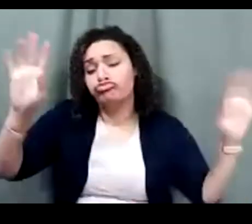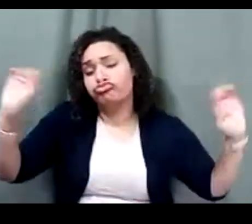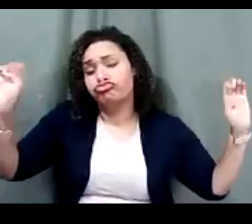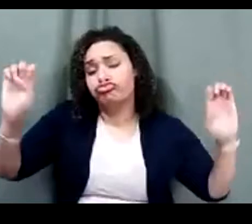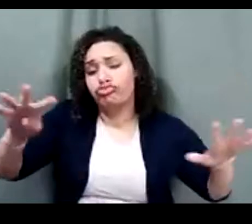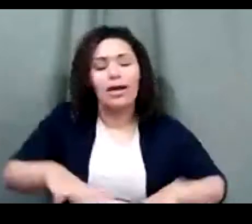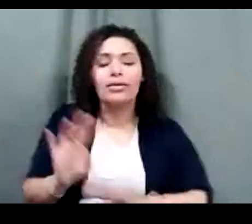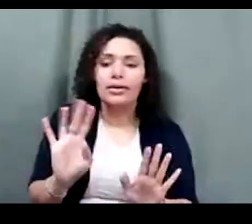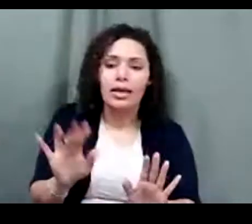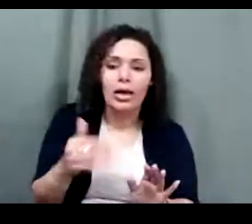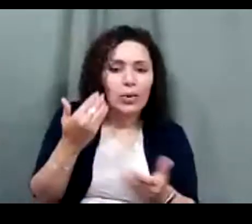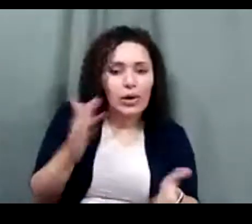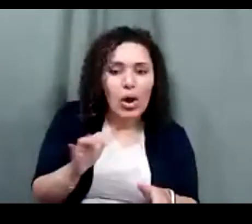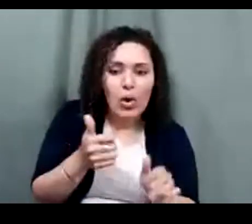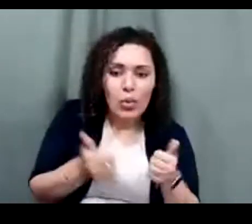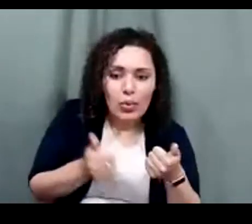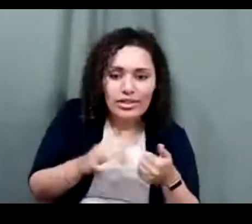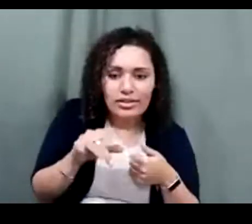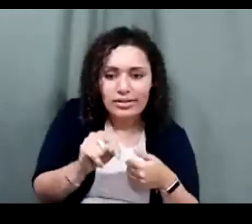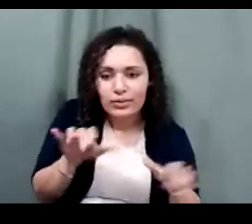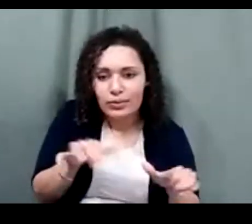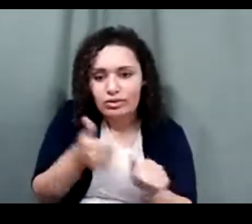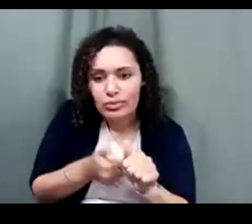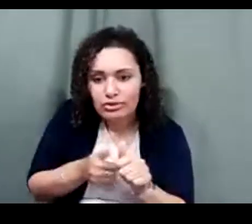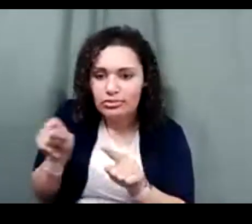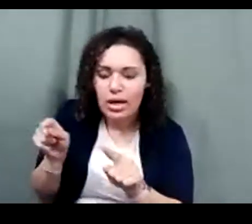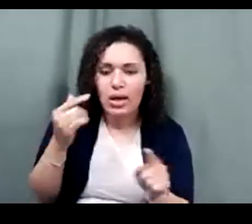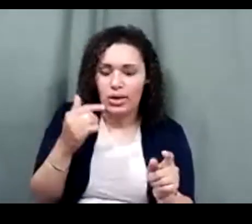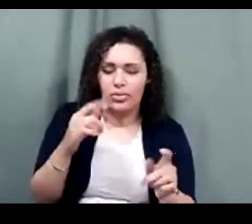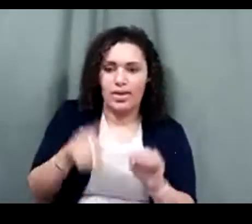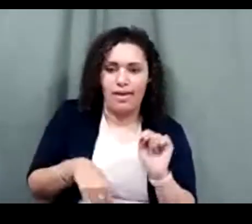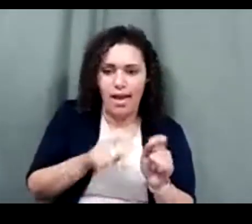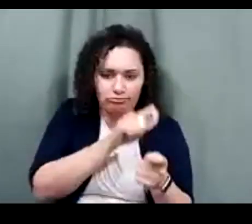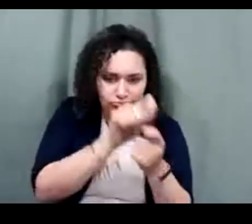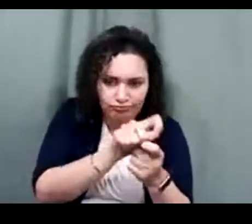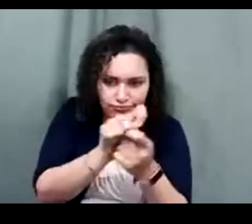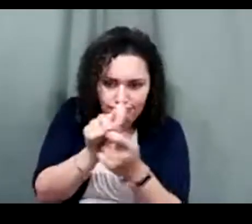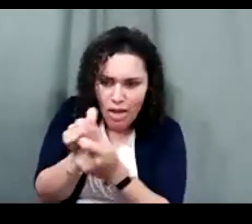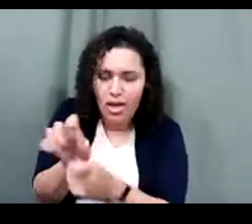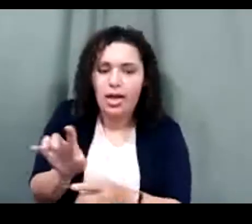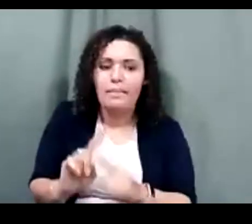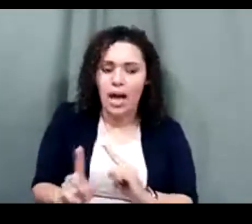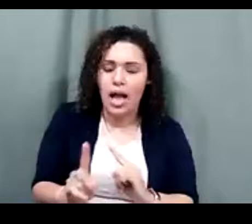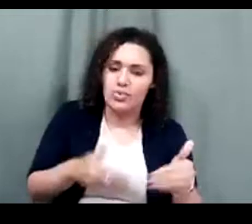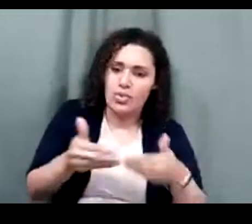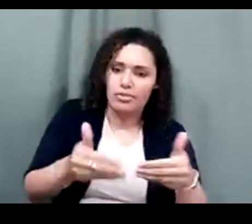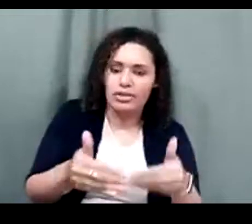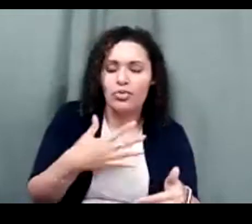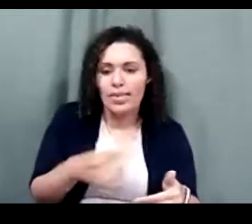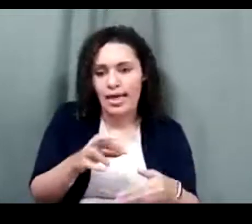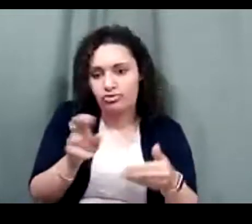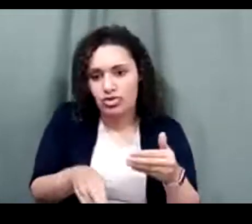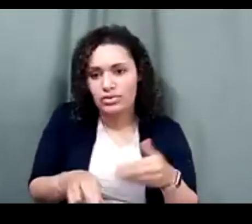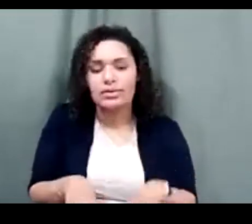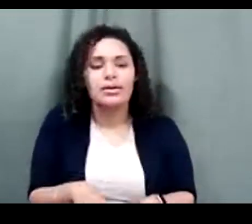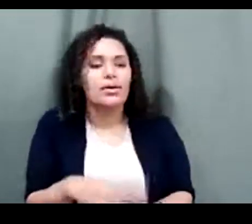doing which because you can't tell. But we do find when we go through this process that we like the result. So one of